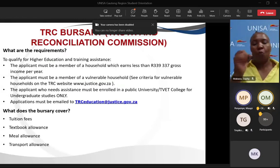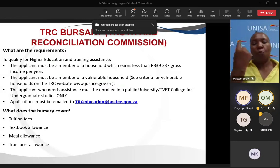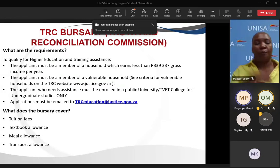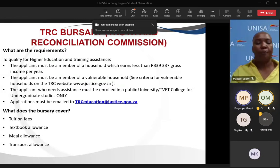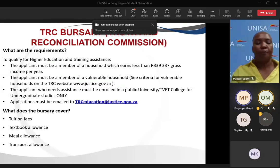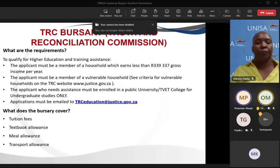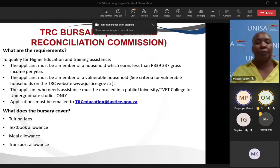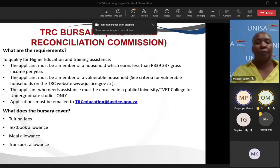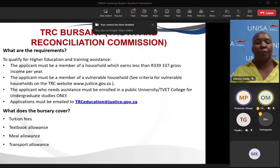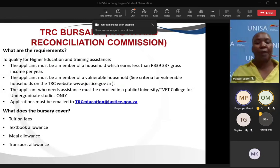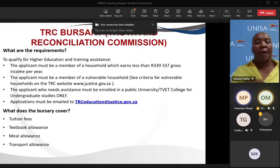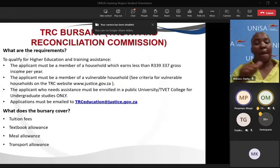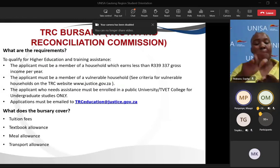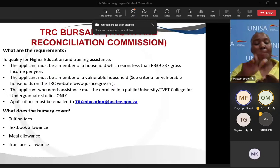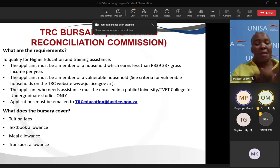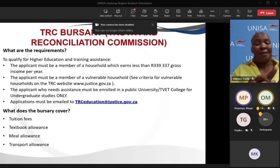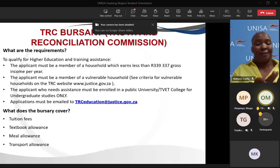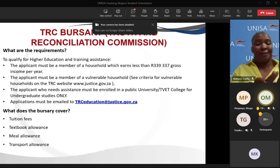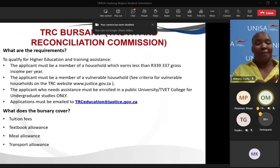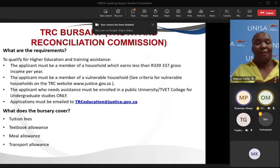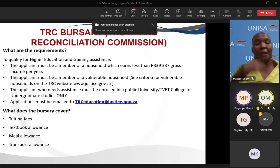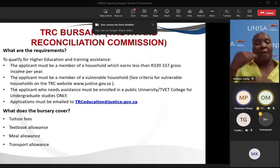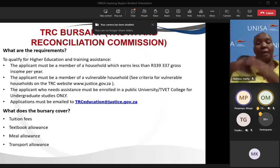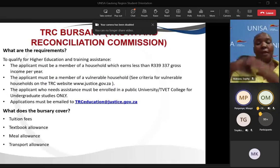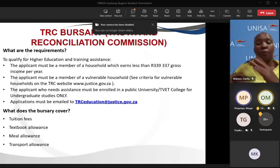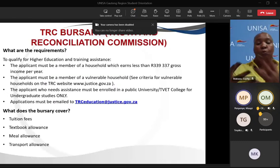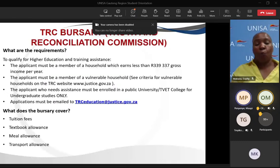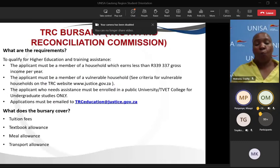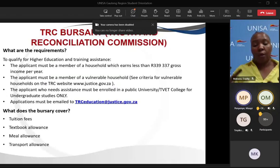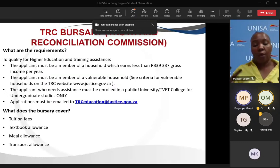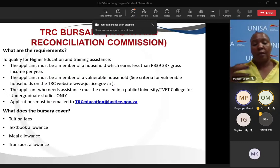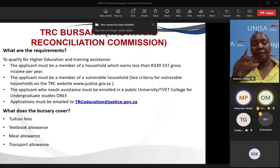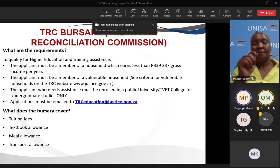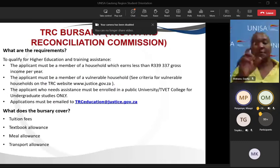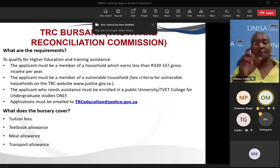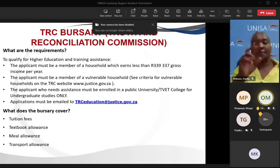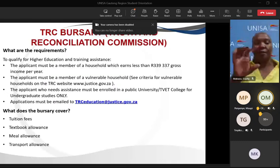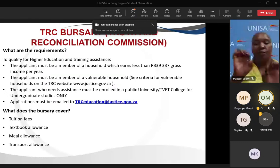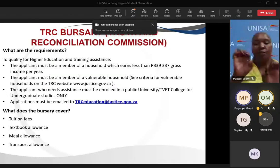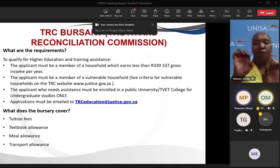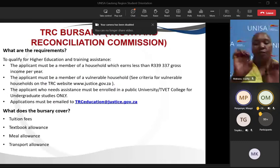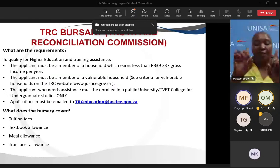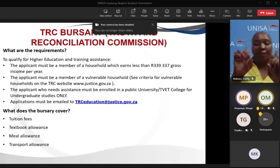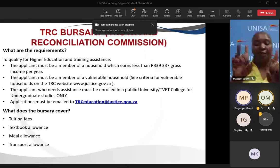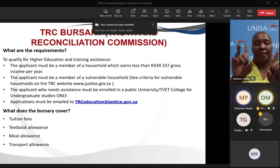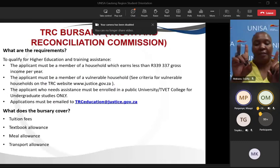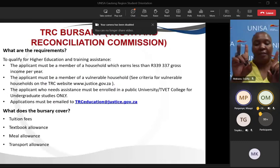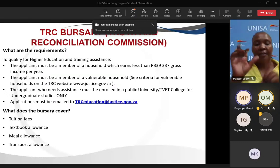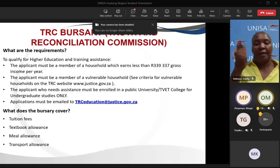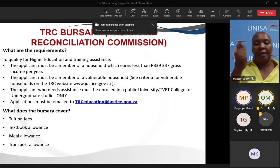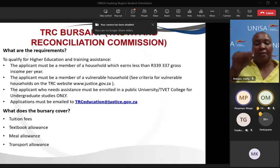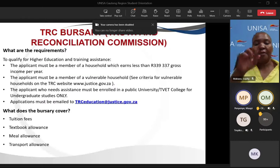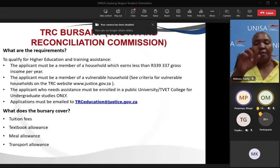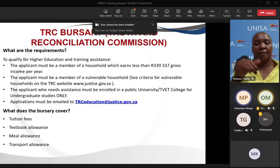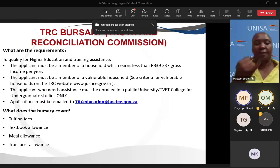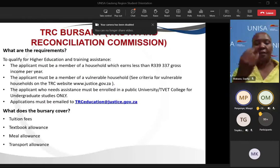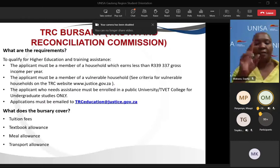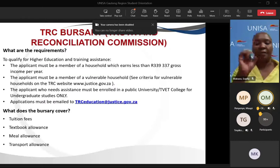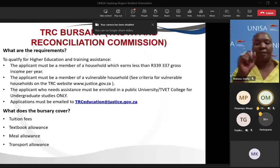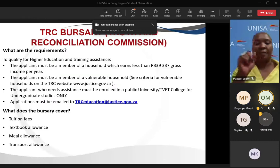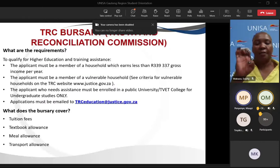applications must be emerged to TRC education it's justice.gov.za